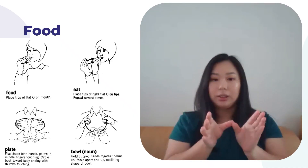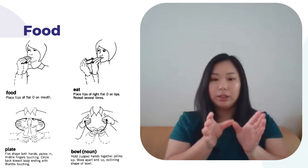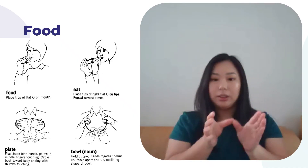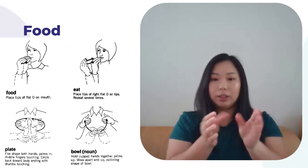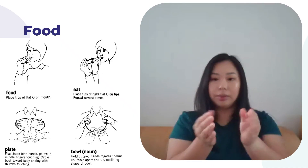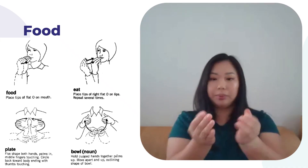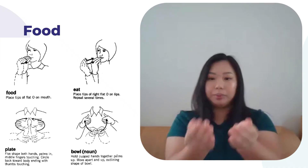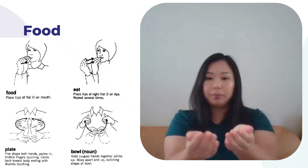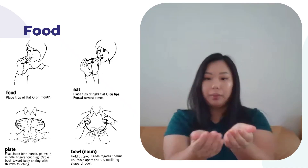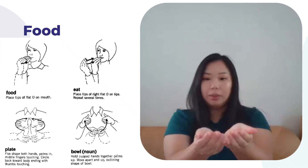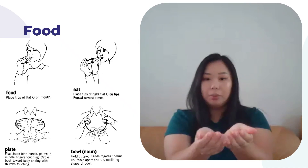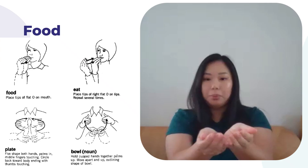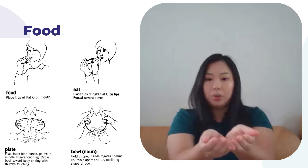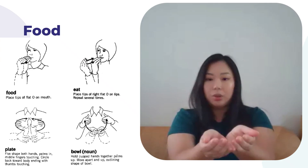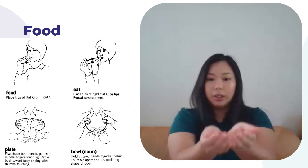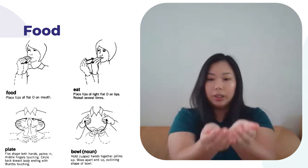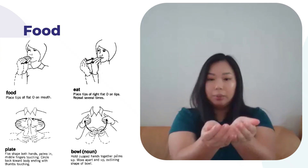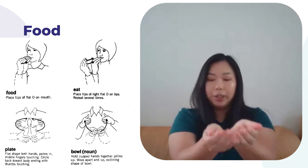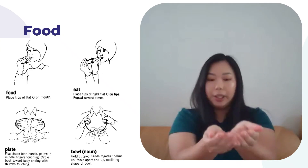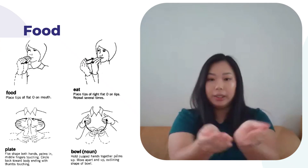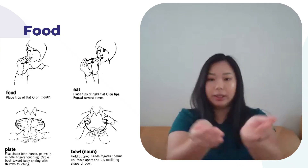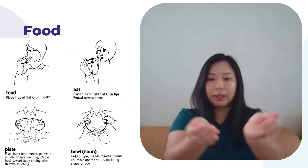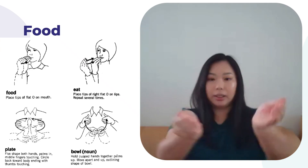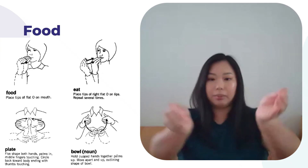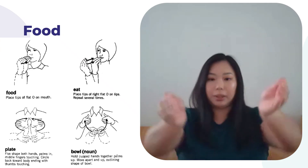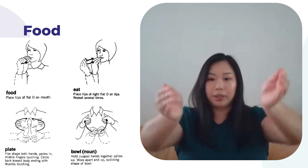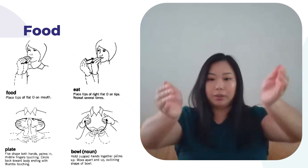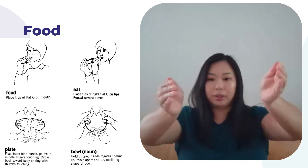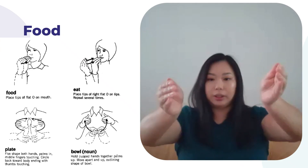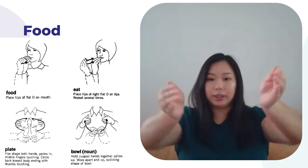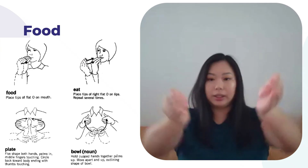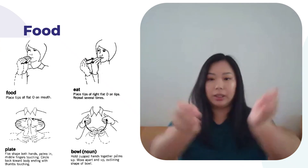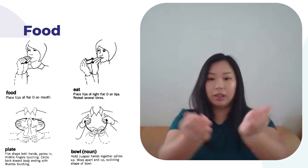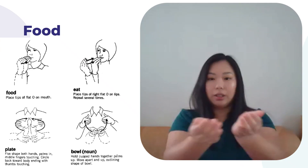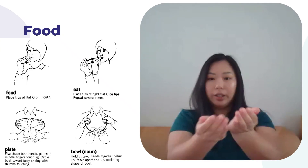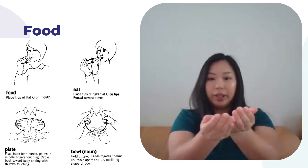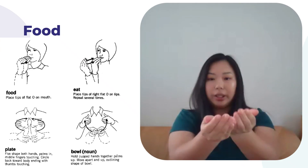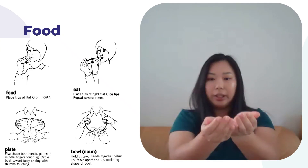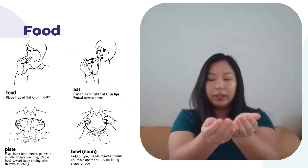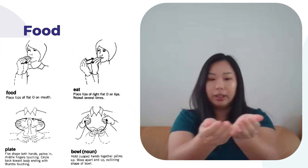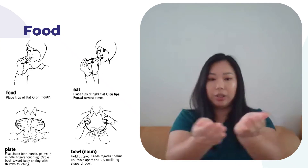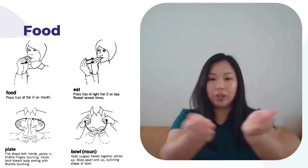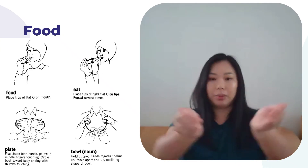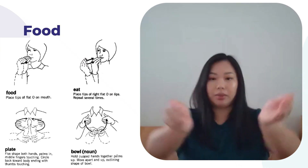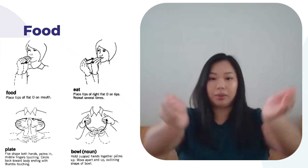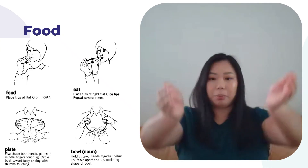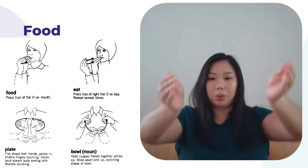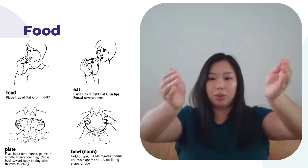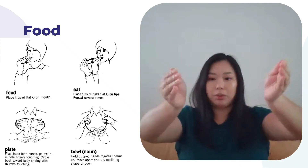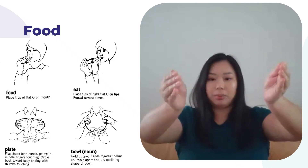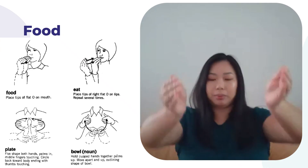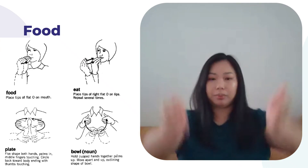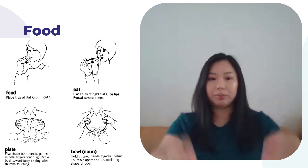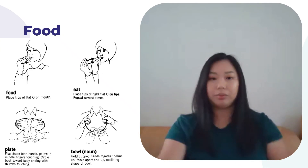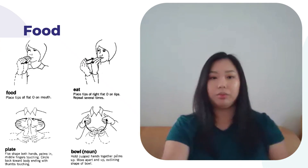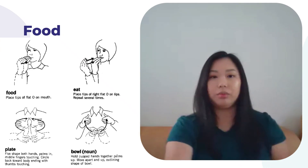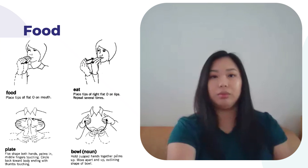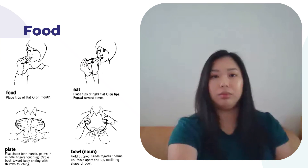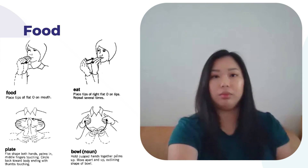plate, and bowl. Cup your hands and come outwards, arcing like the shape of the bowl.